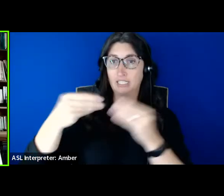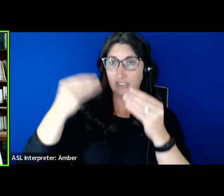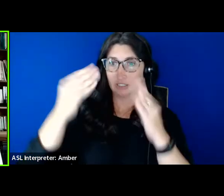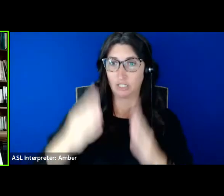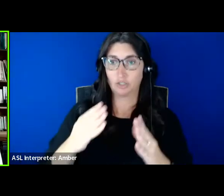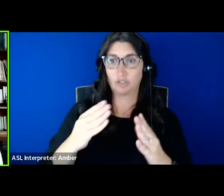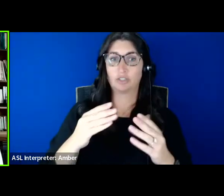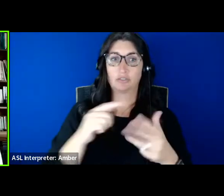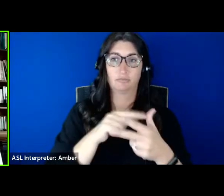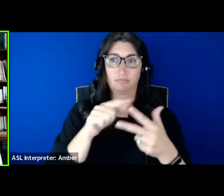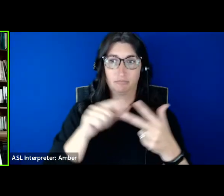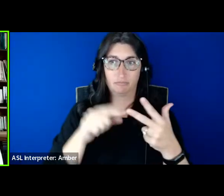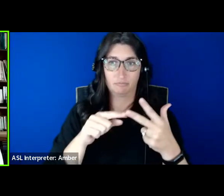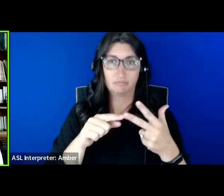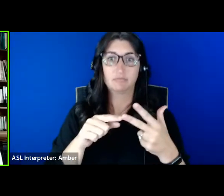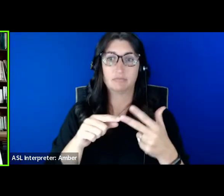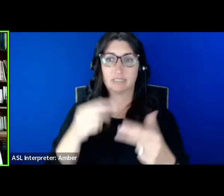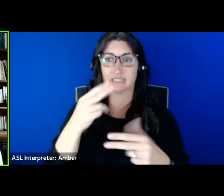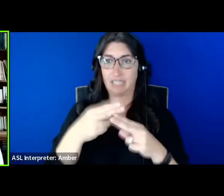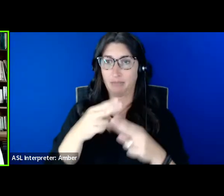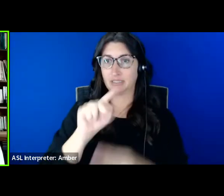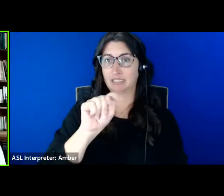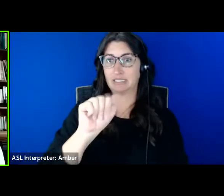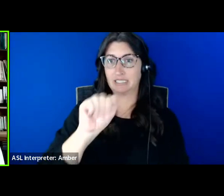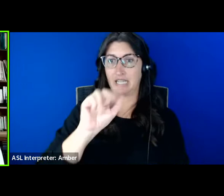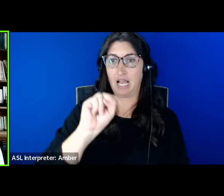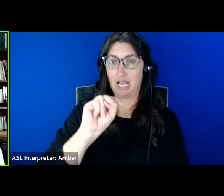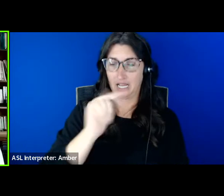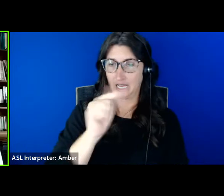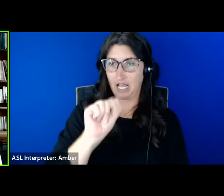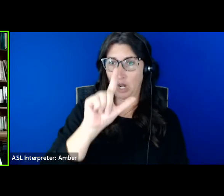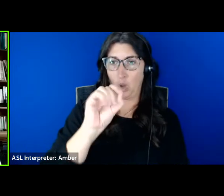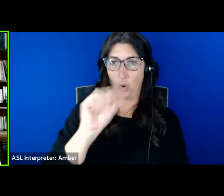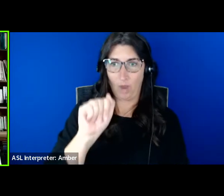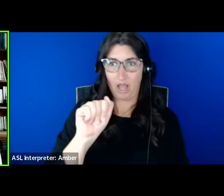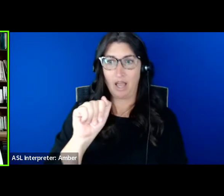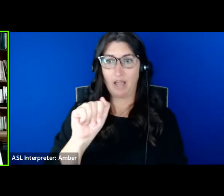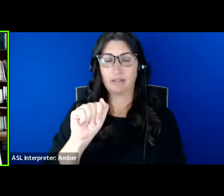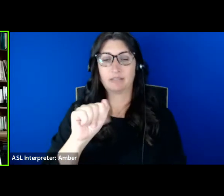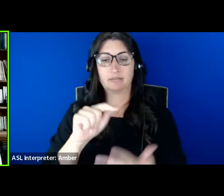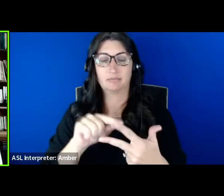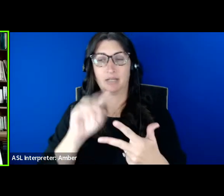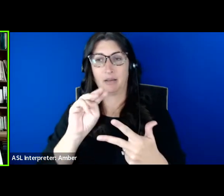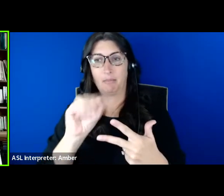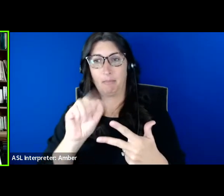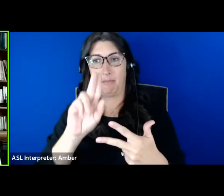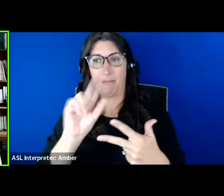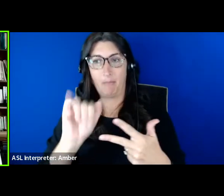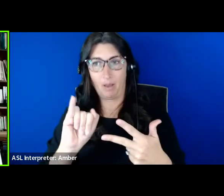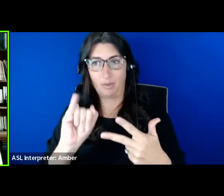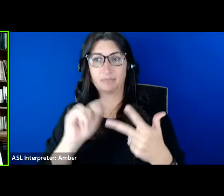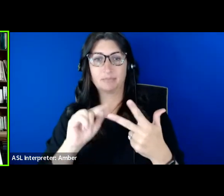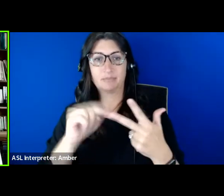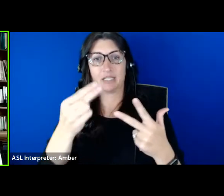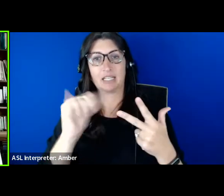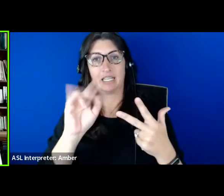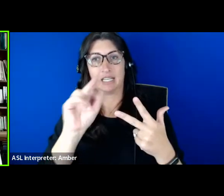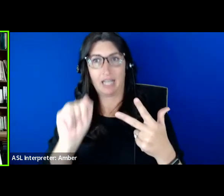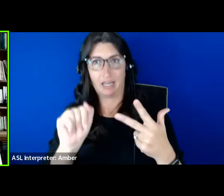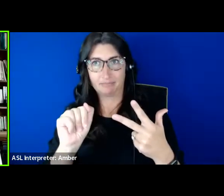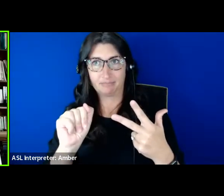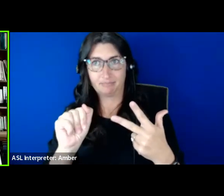name, and I'll talk a little bit about them. I also consider myself a diasporic or transnational